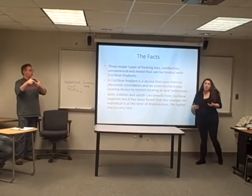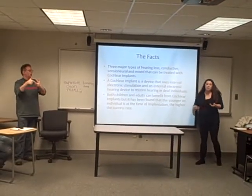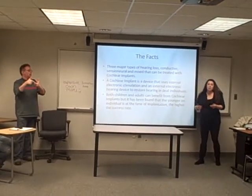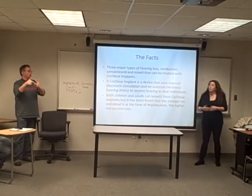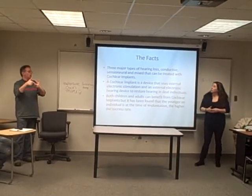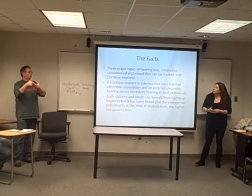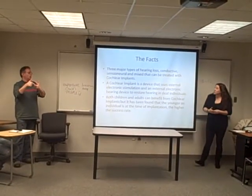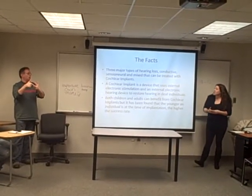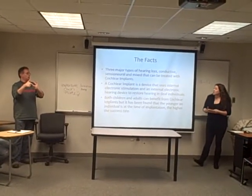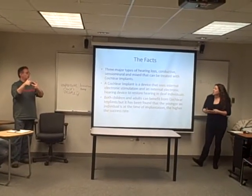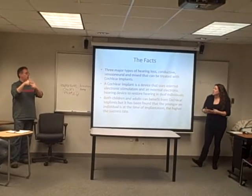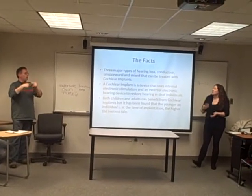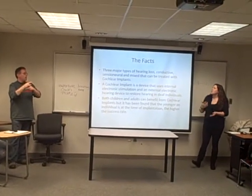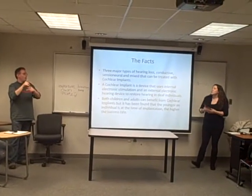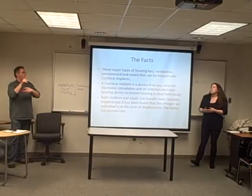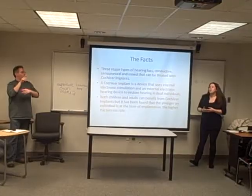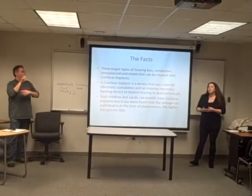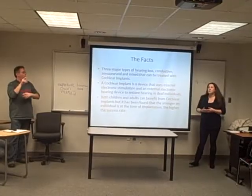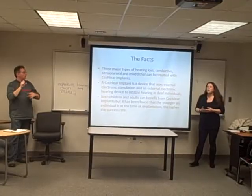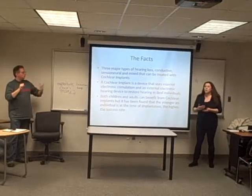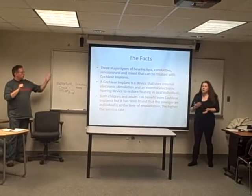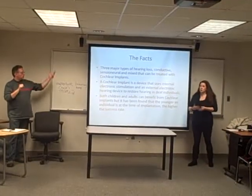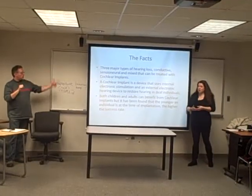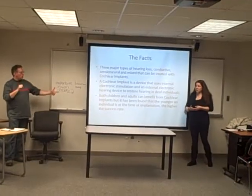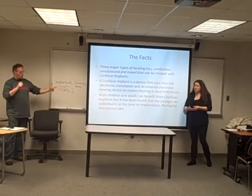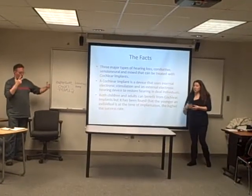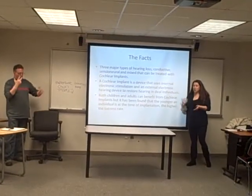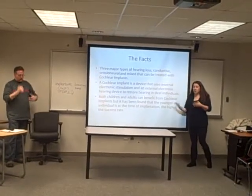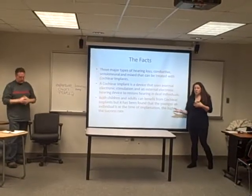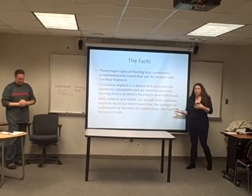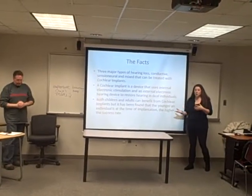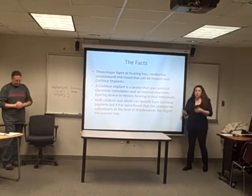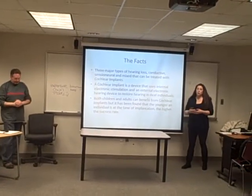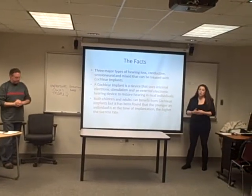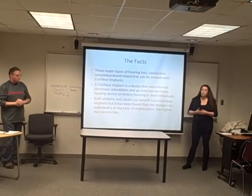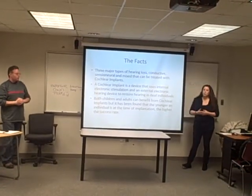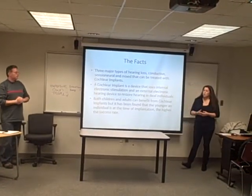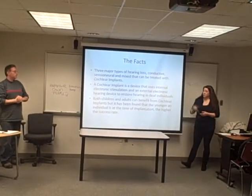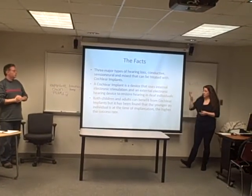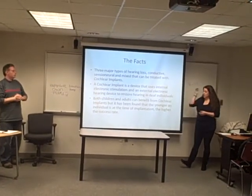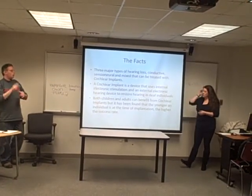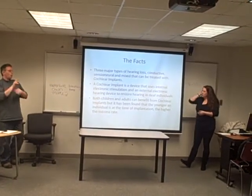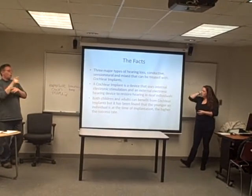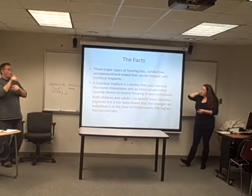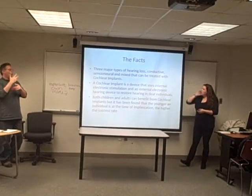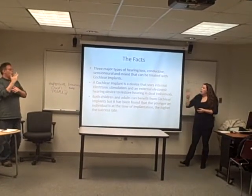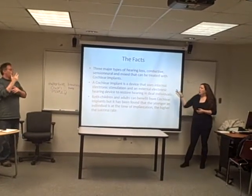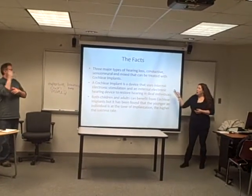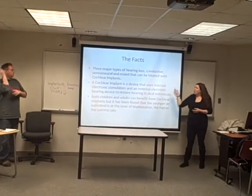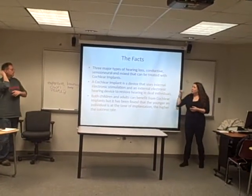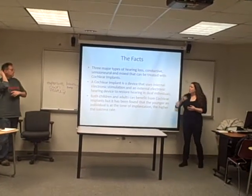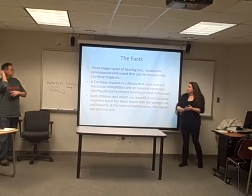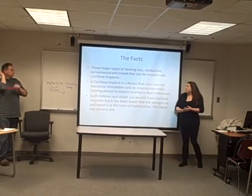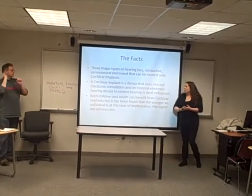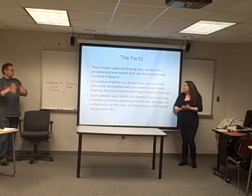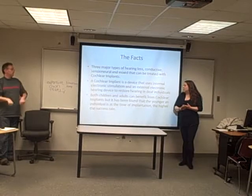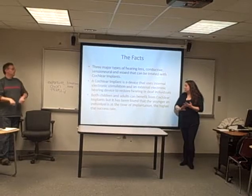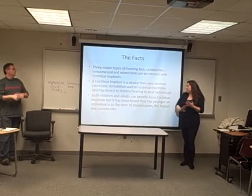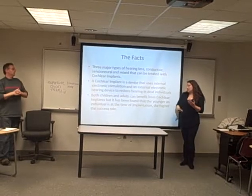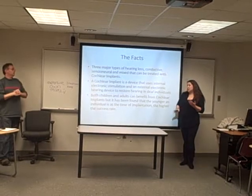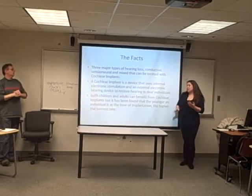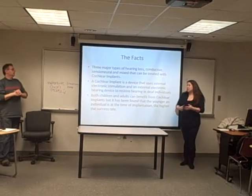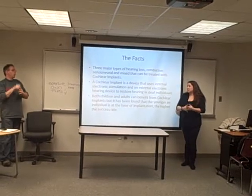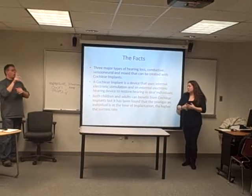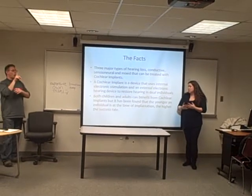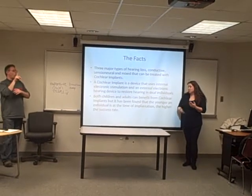major types of hearing loss: conductive, sensorineural, and mixed, and they can all be treated with cochlear implants. Cochlear implant is